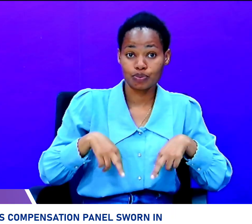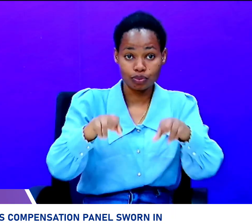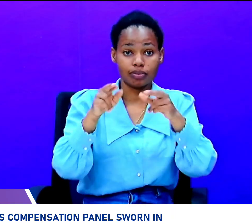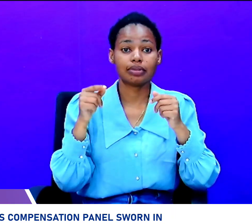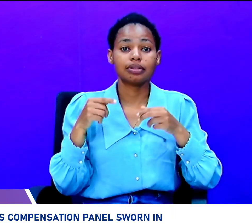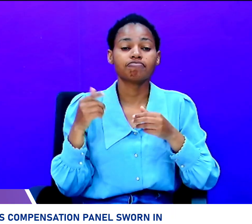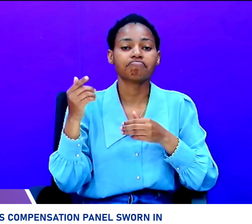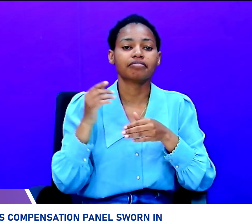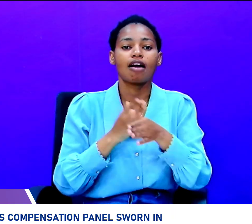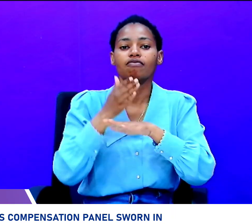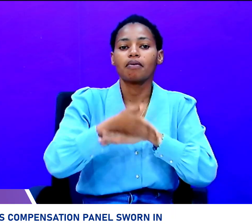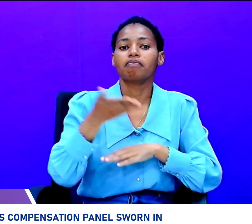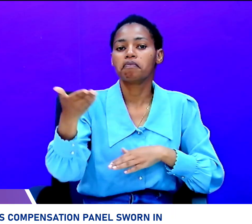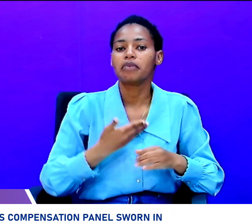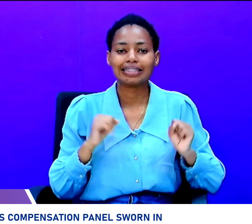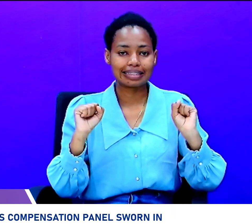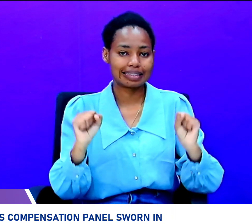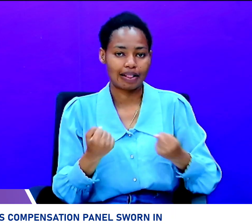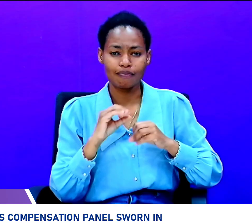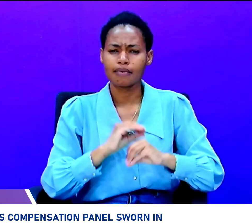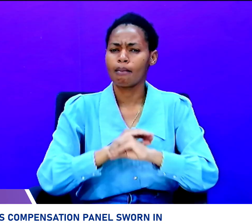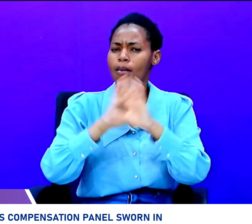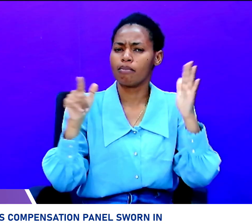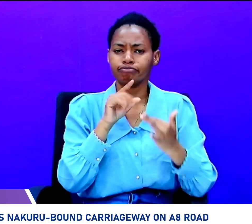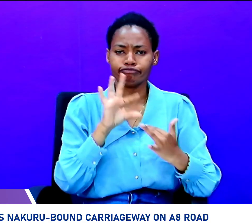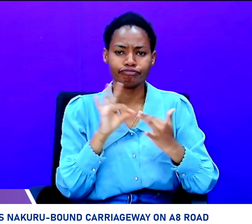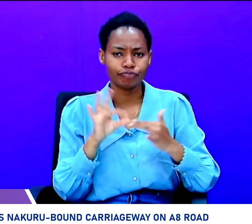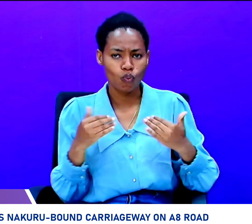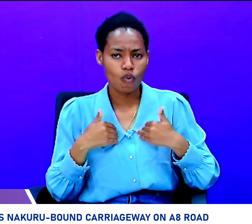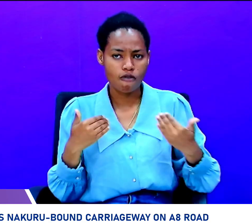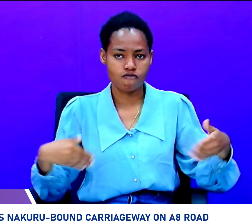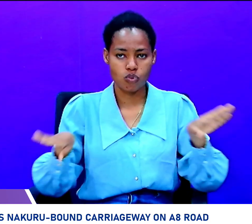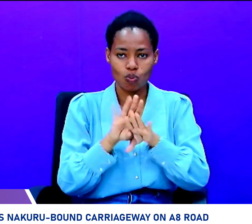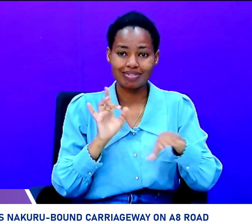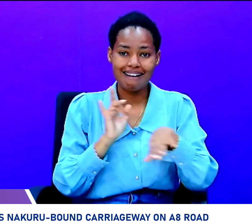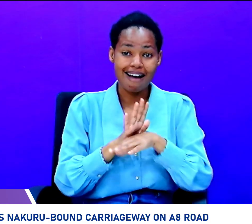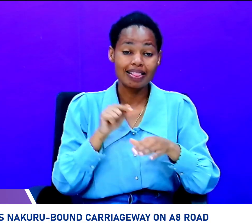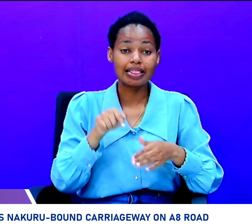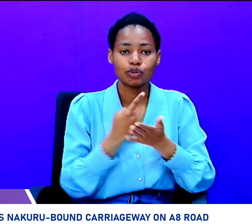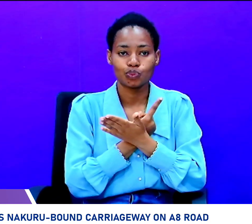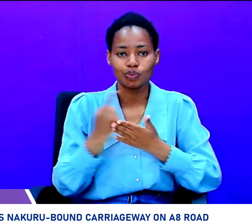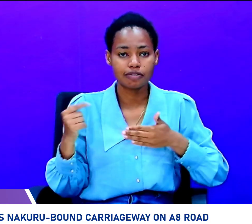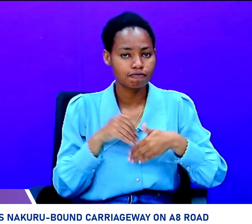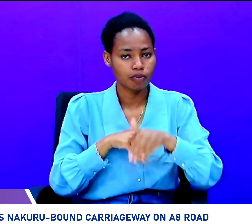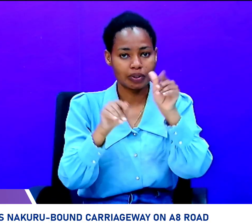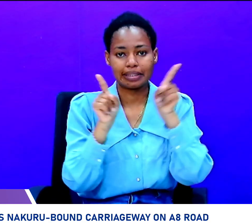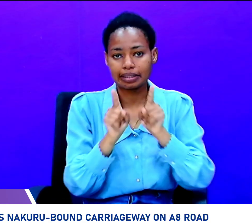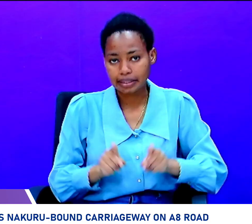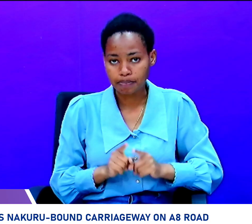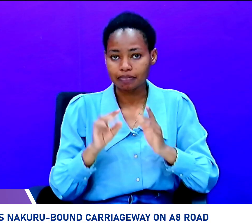National Highways Authority has reopened the Nakuru-bound carriageway on the Nakuru-Eldoret A8 road after